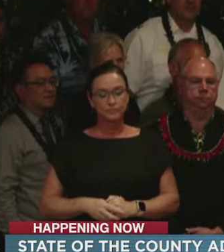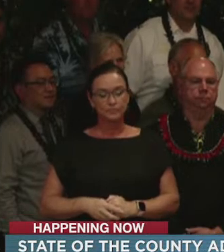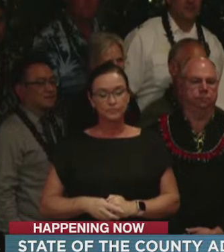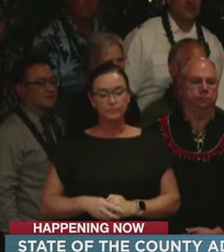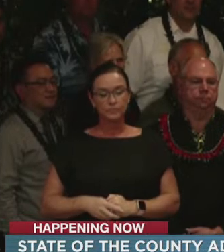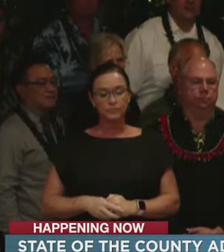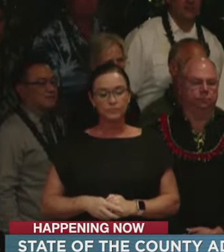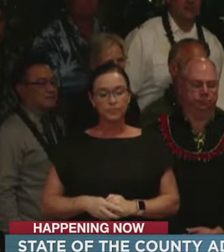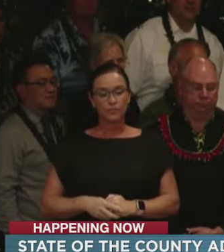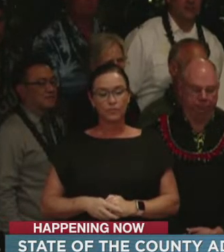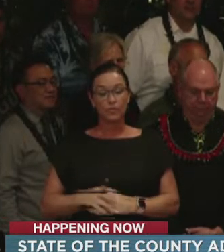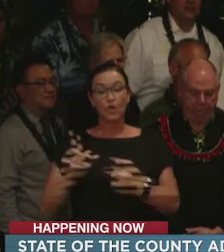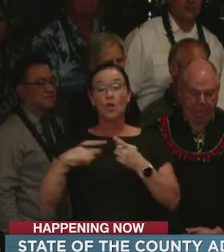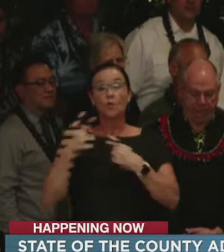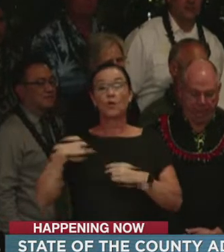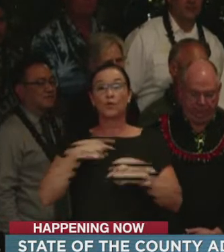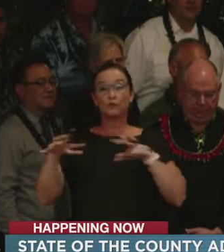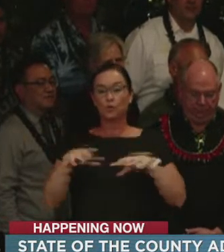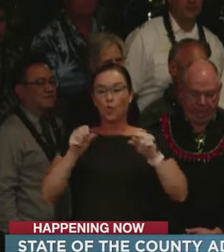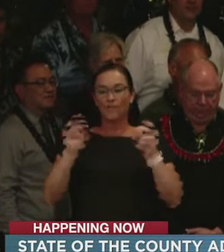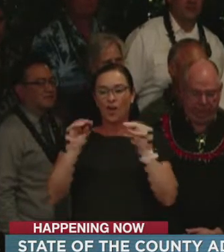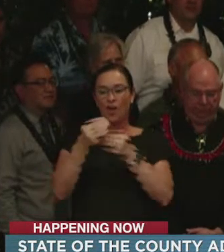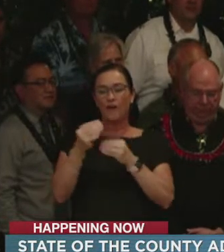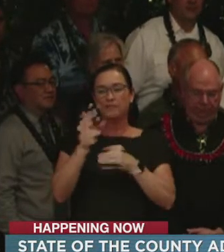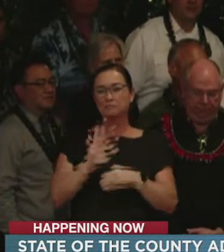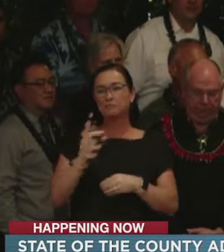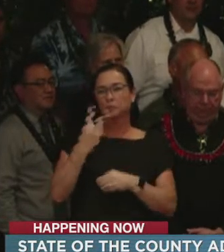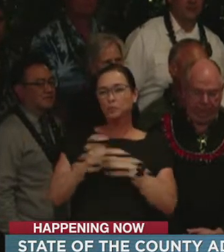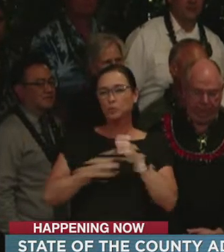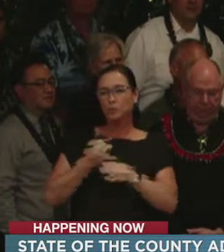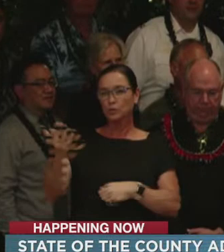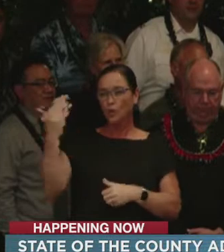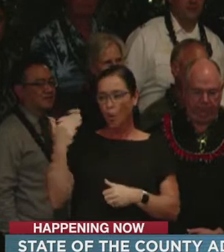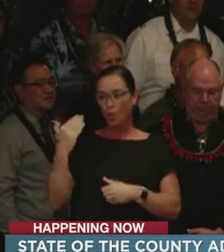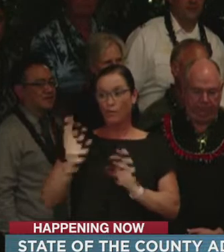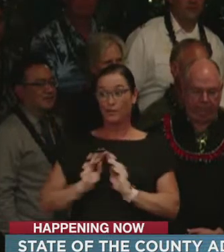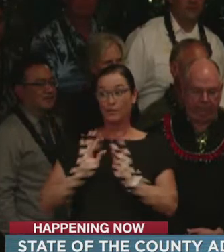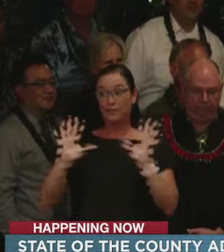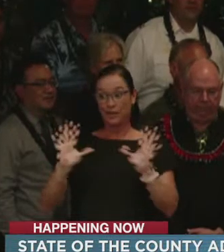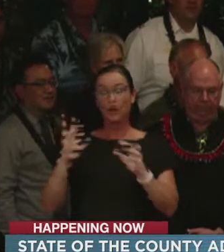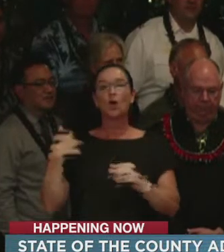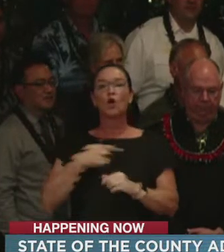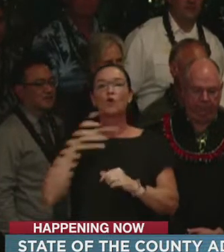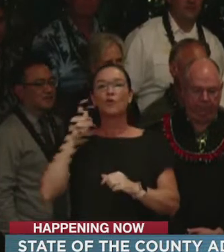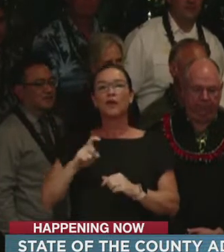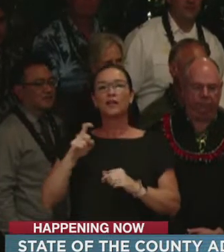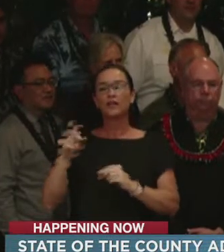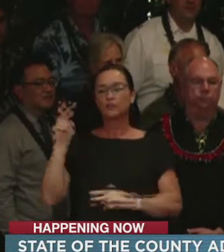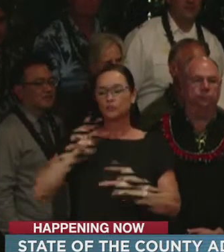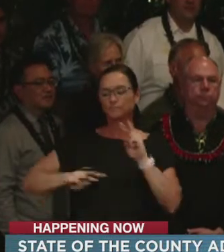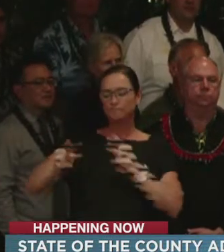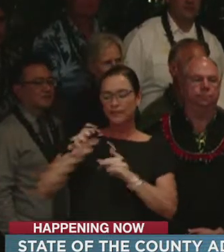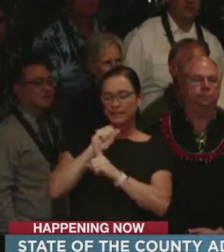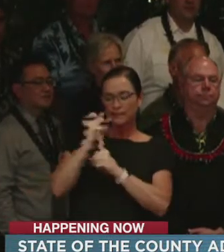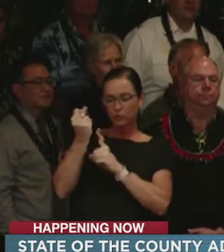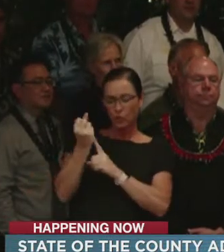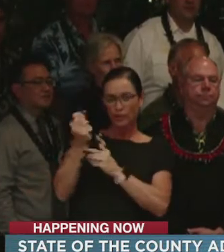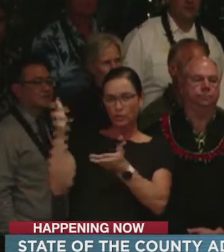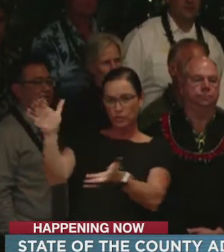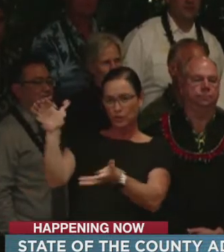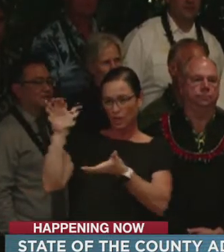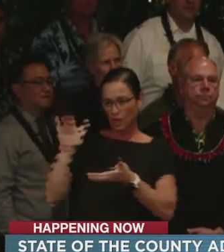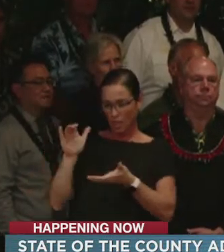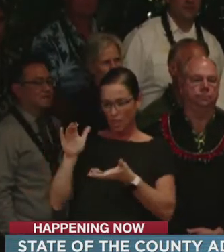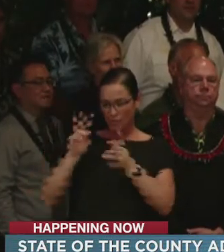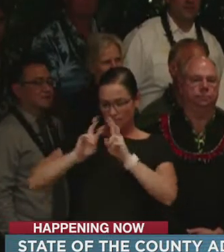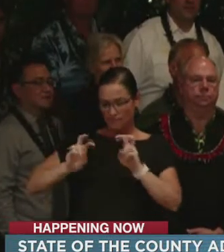When we entered the office just over 2 years ago, it was clear that we would need to look at the cards we were dealt and figure out how best to